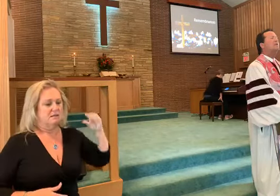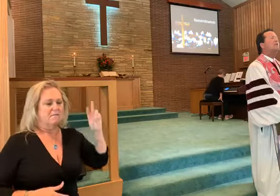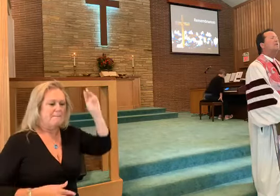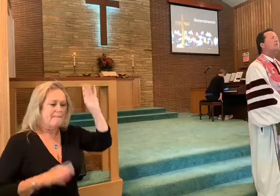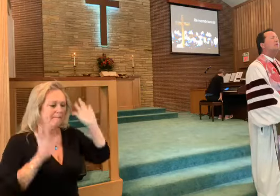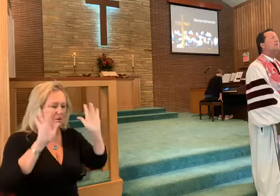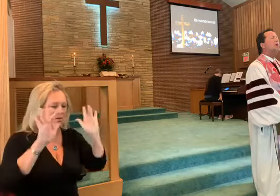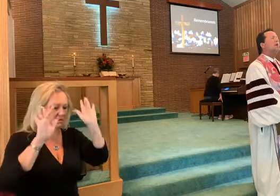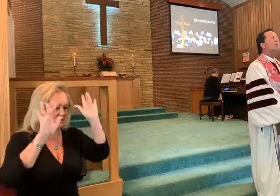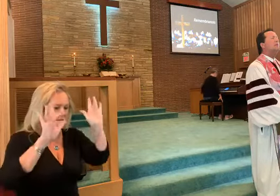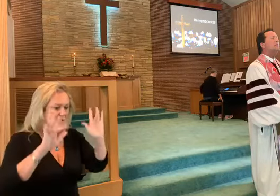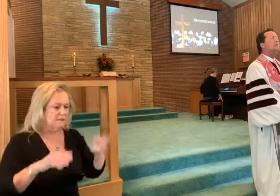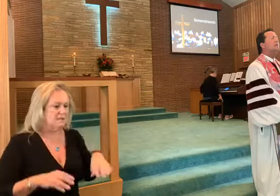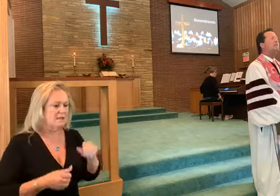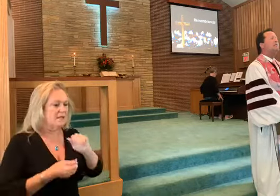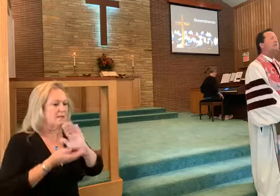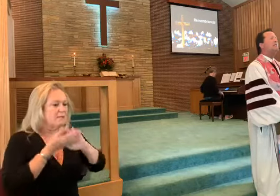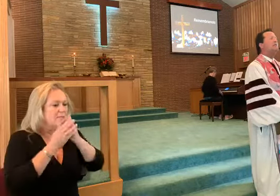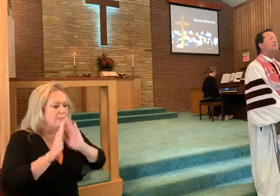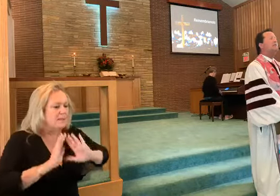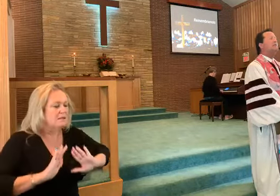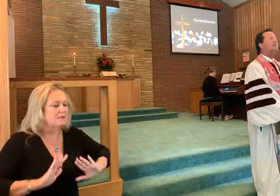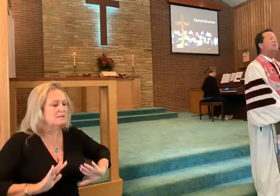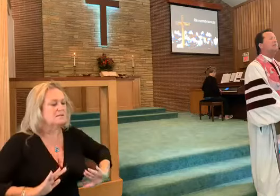mercy, and peace